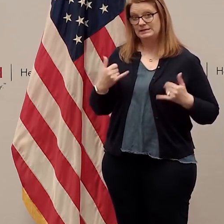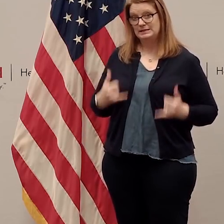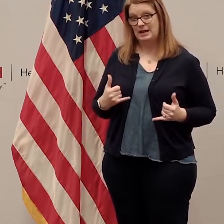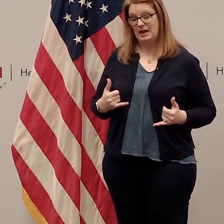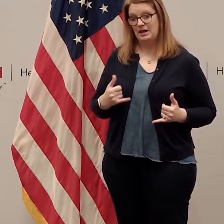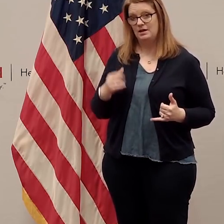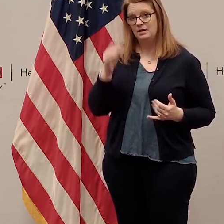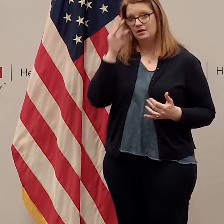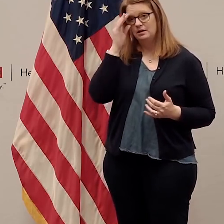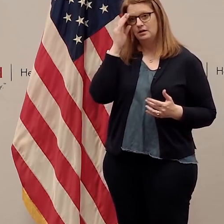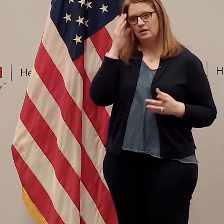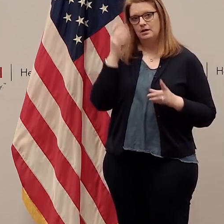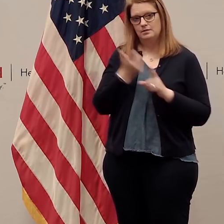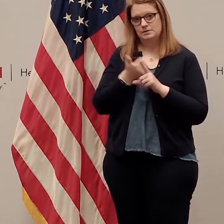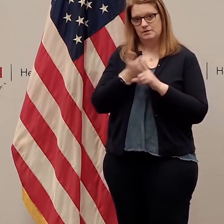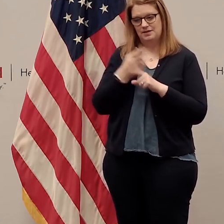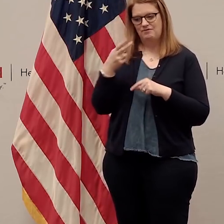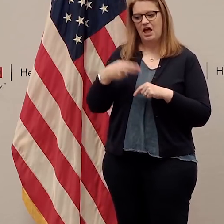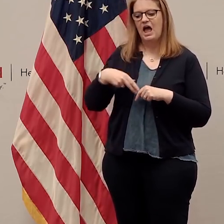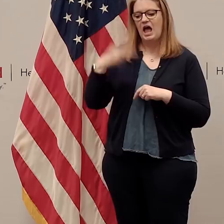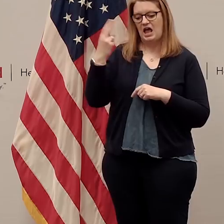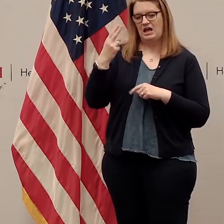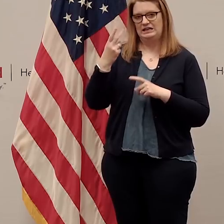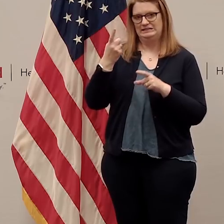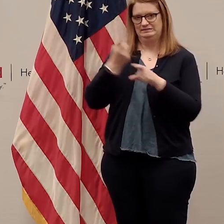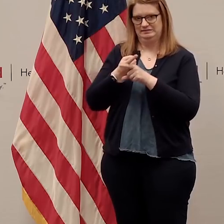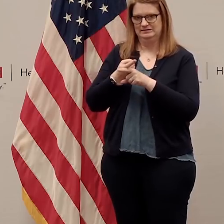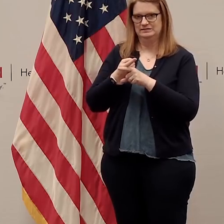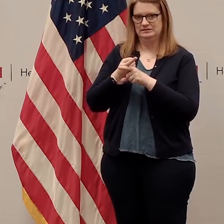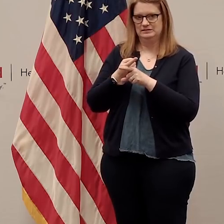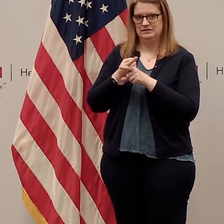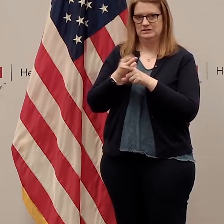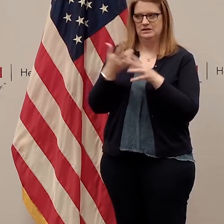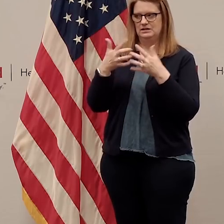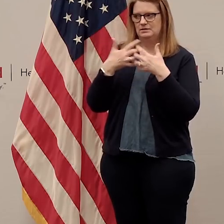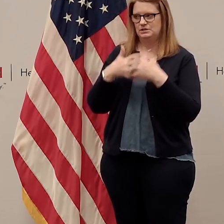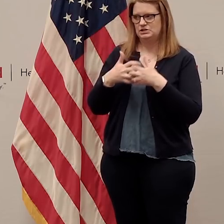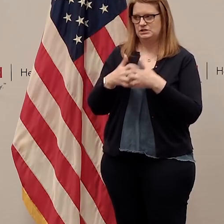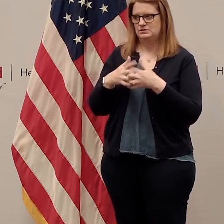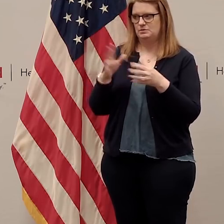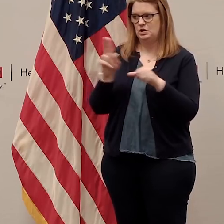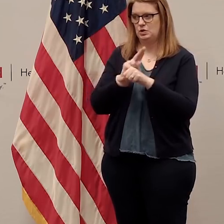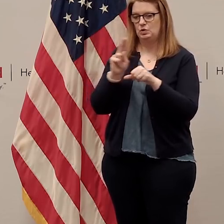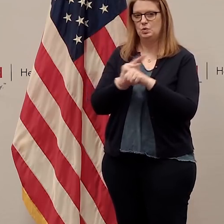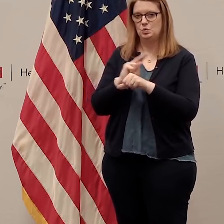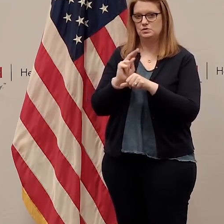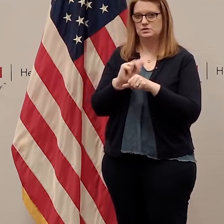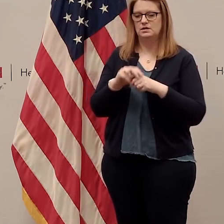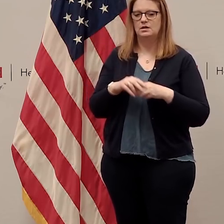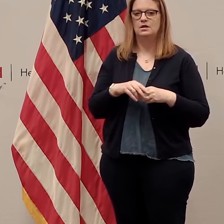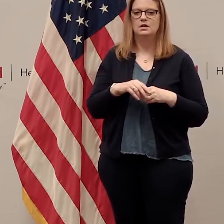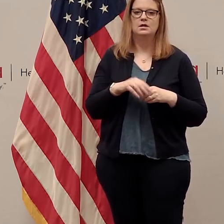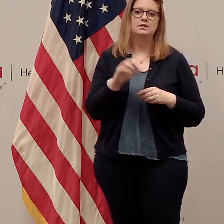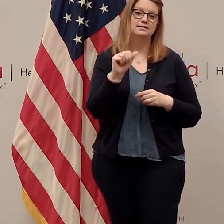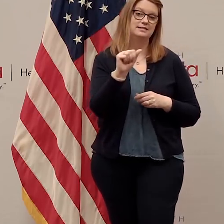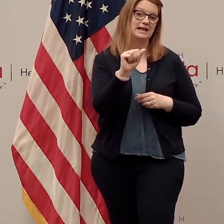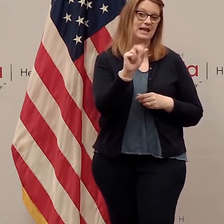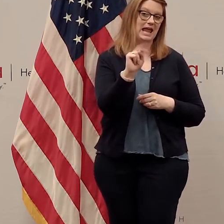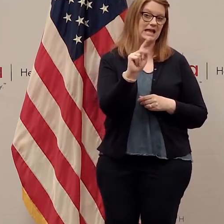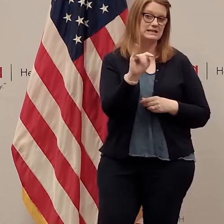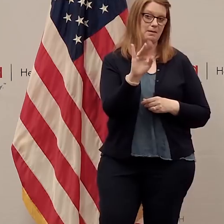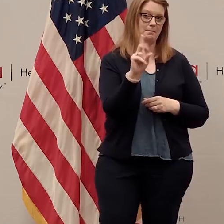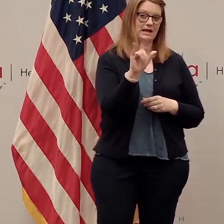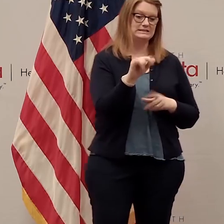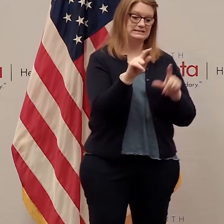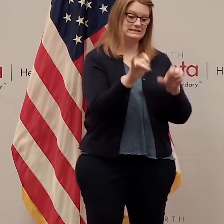have a high degree of accuracy. The machines that are being used have a high degree. When we get into the antibody tests,